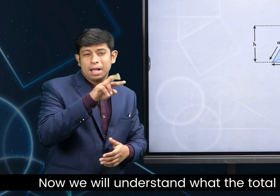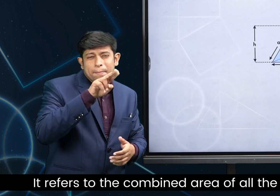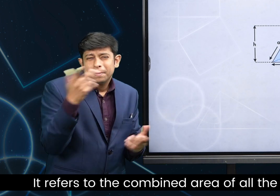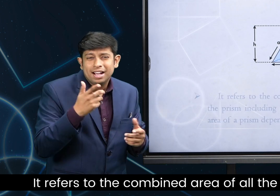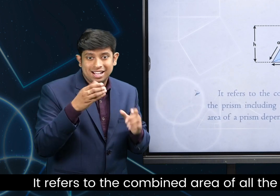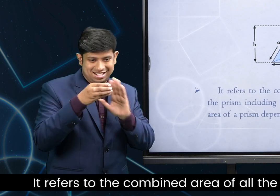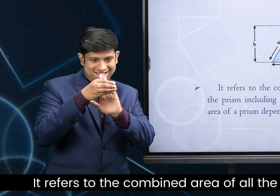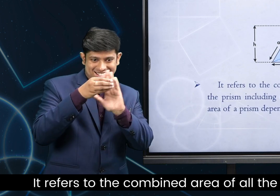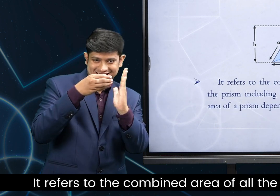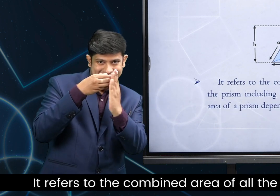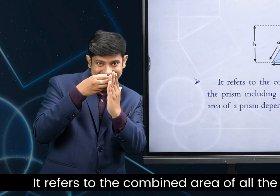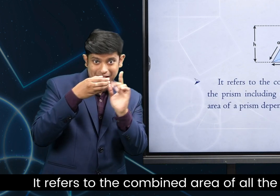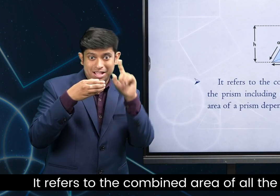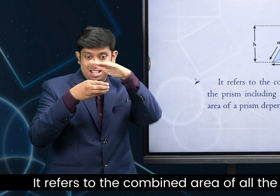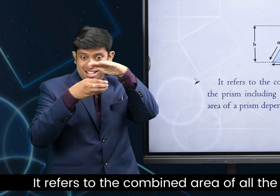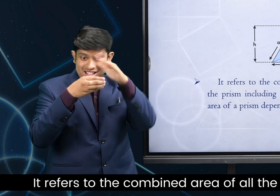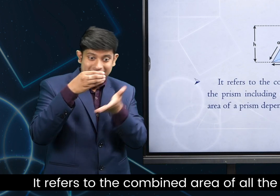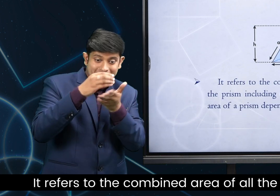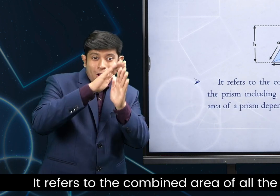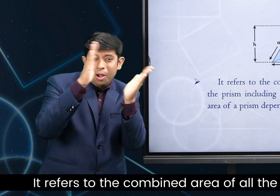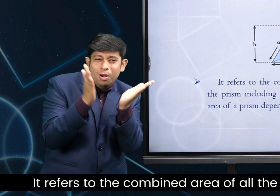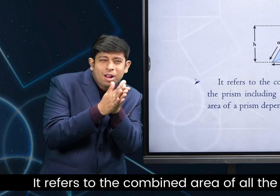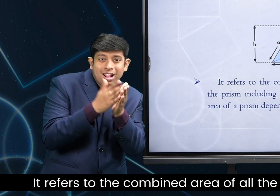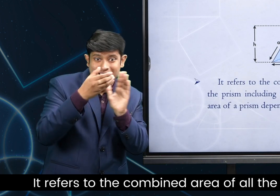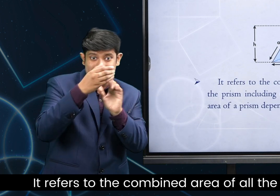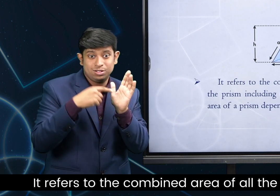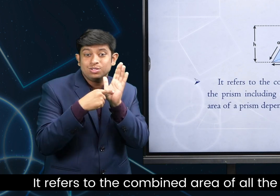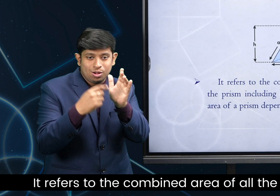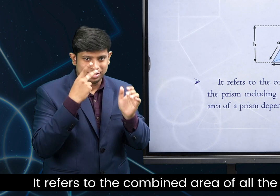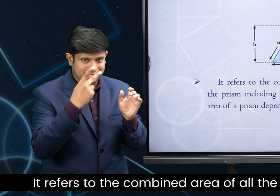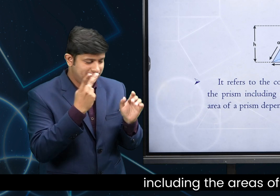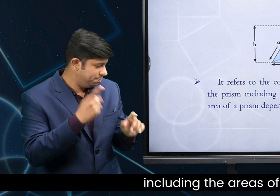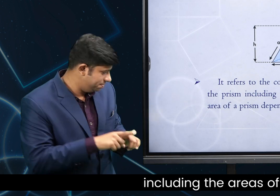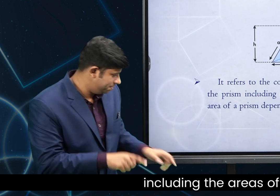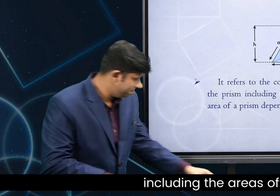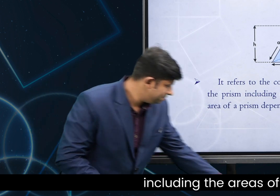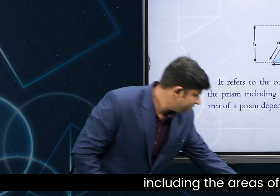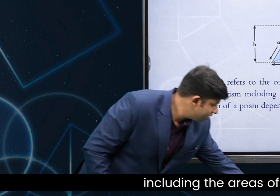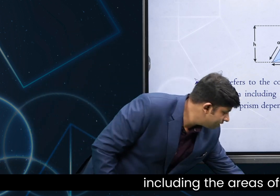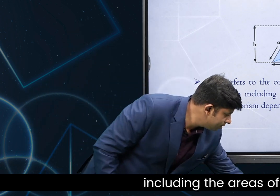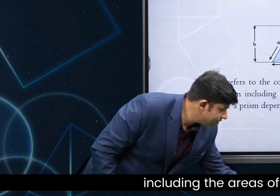It refers to the combined area of all the non-base faces of the prism including the areas of two